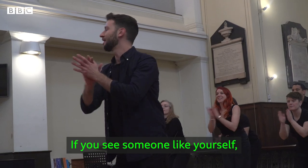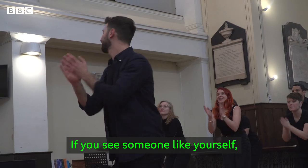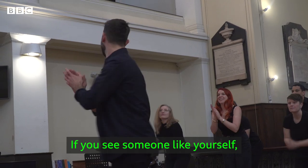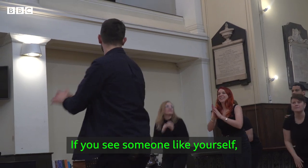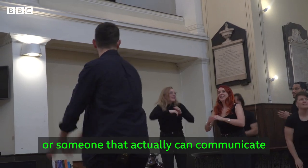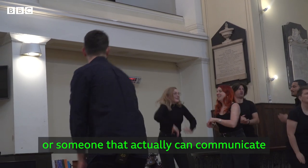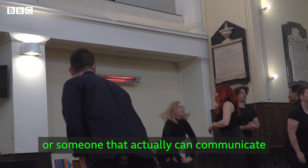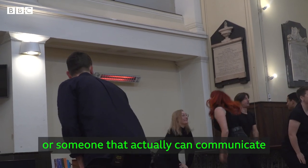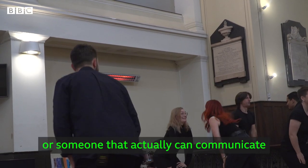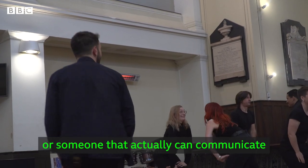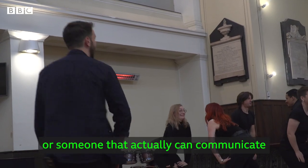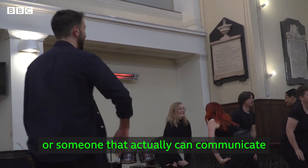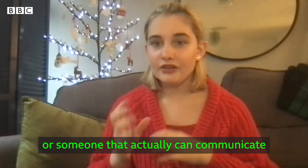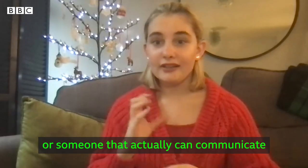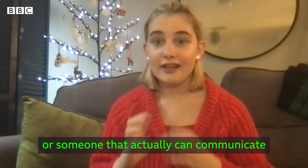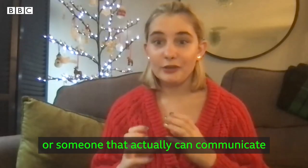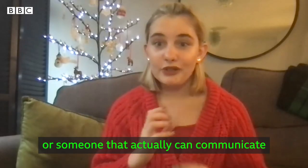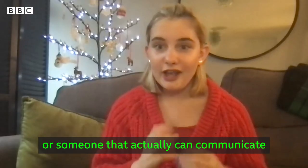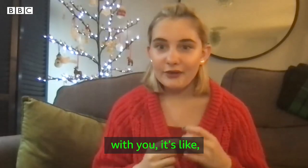yourself or someone that actually can communicate